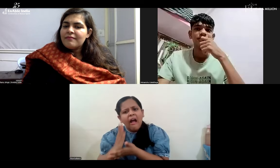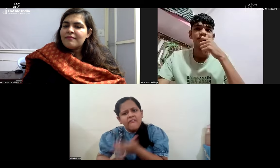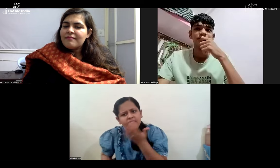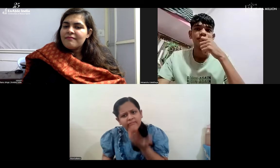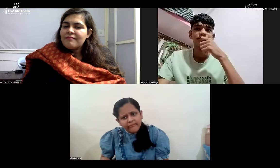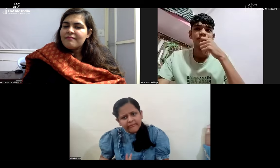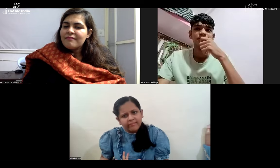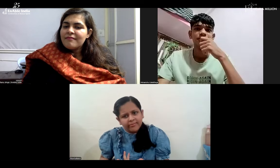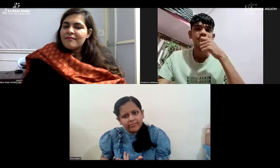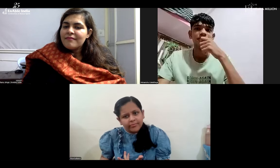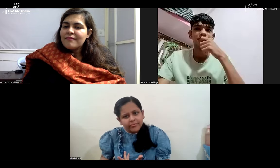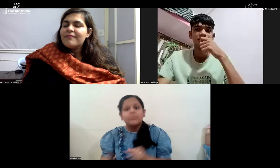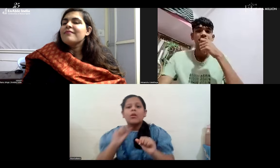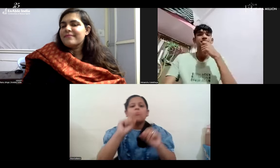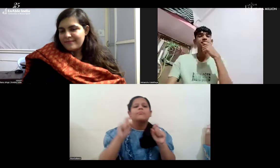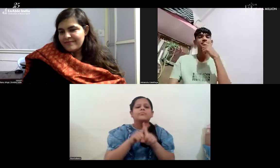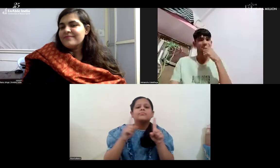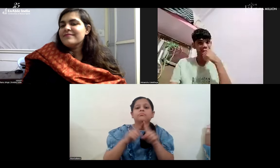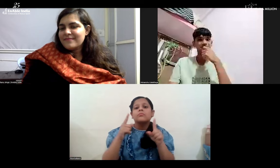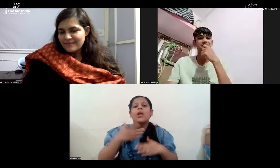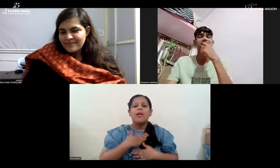up with your dreams, and all the very best.